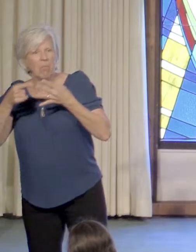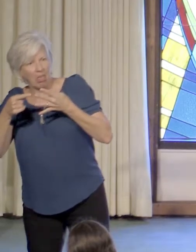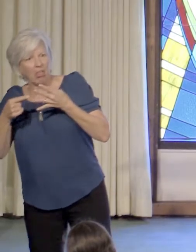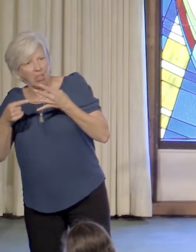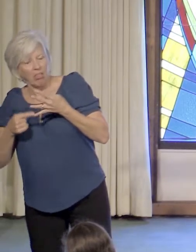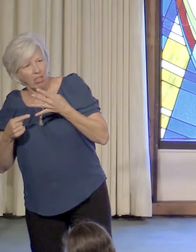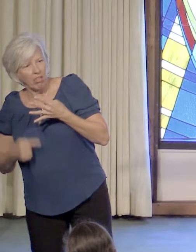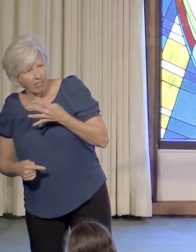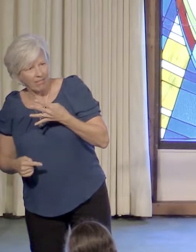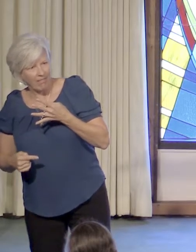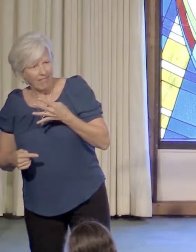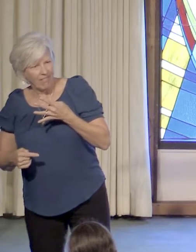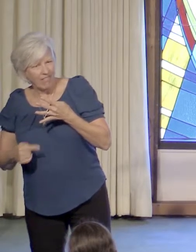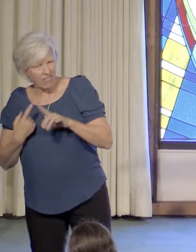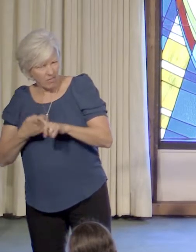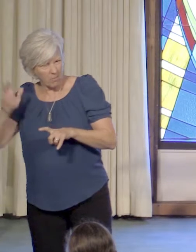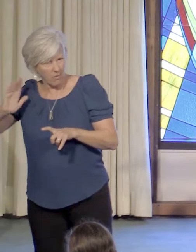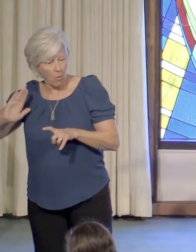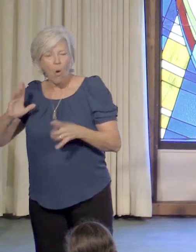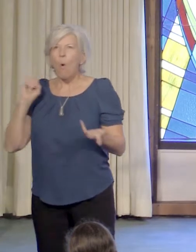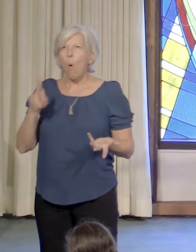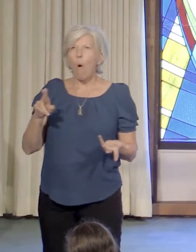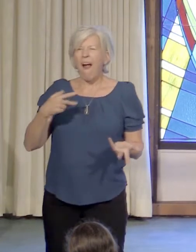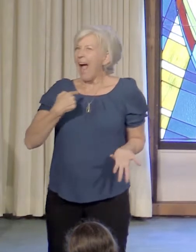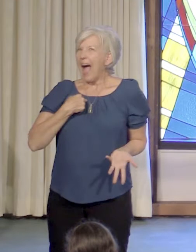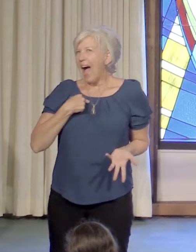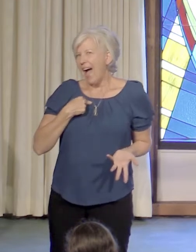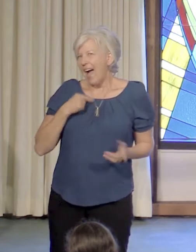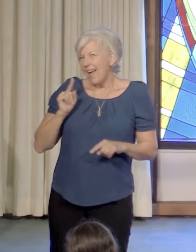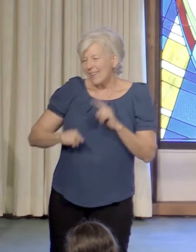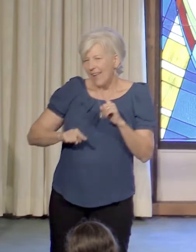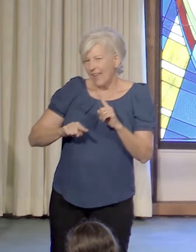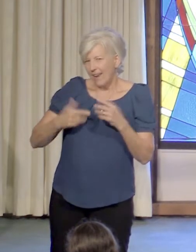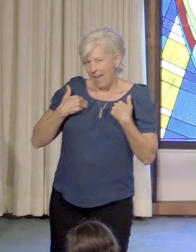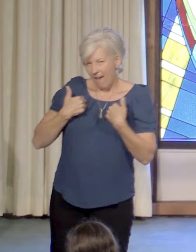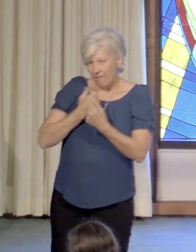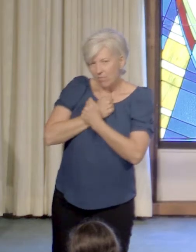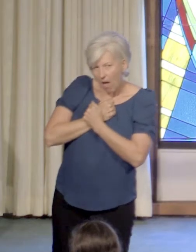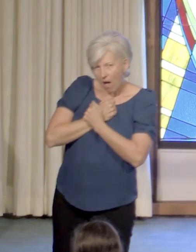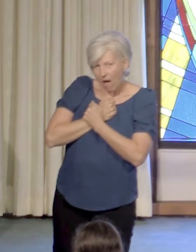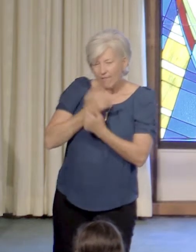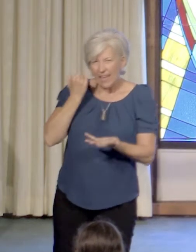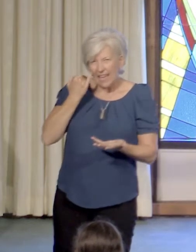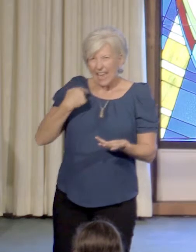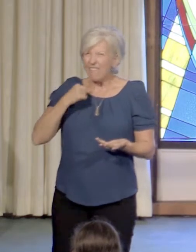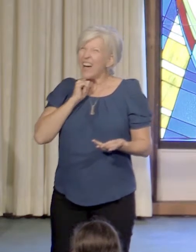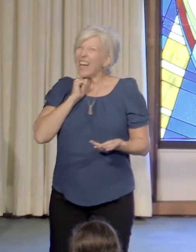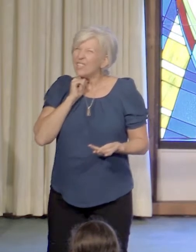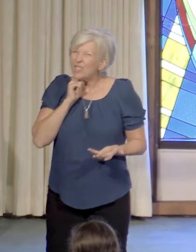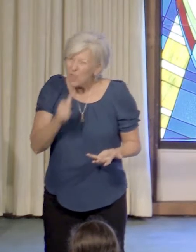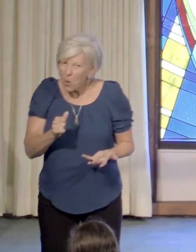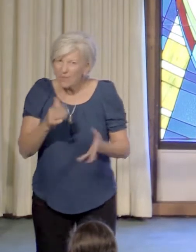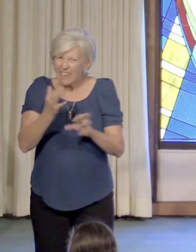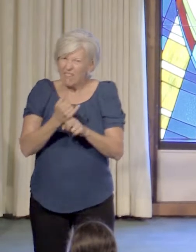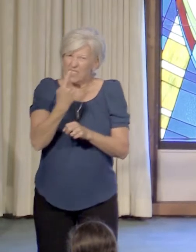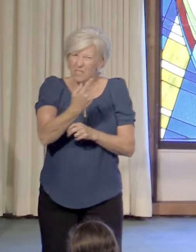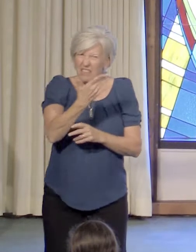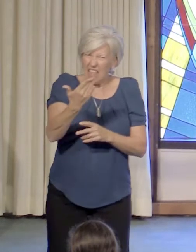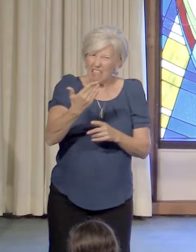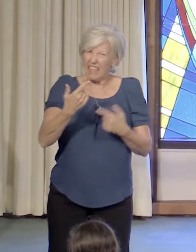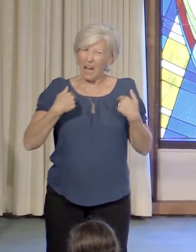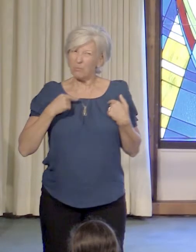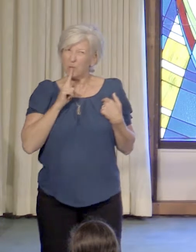past. Or I can't have love if I don't get this thing I'm pretty sure I'm not going to get, so I know I'm going to have to be